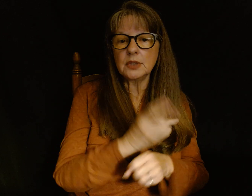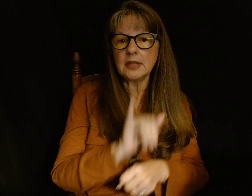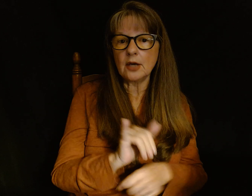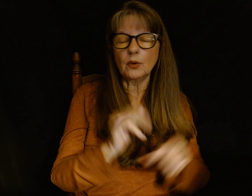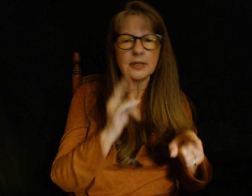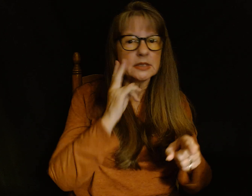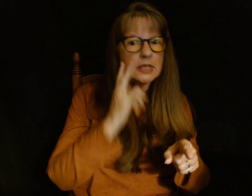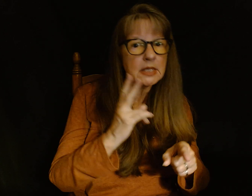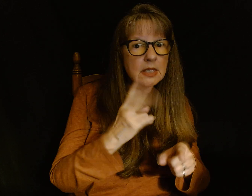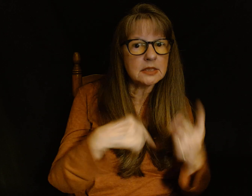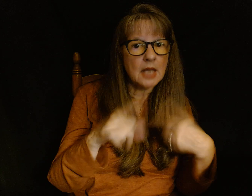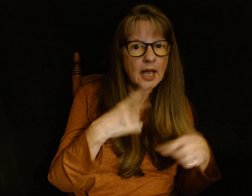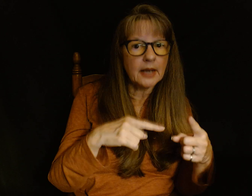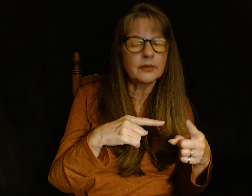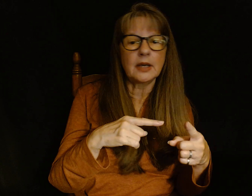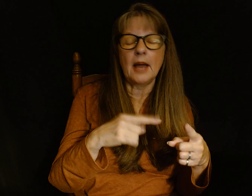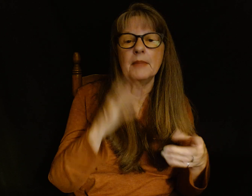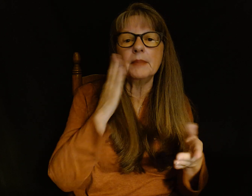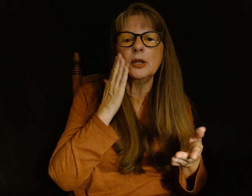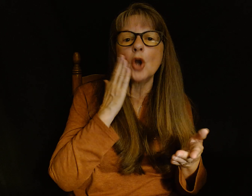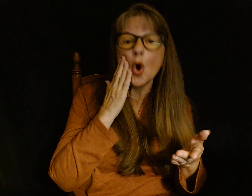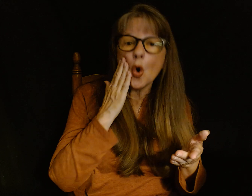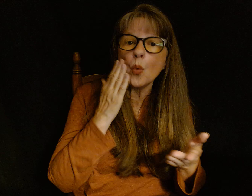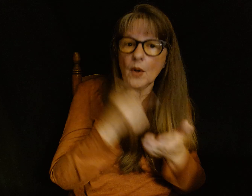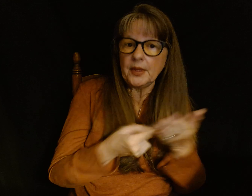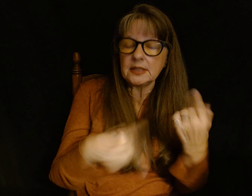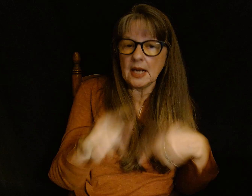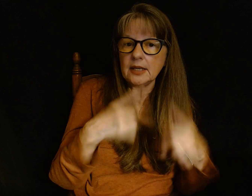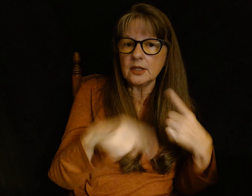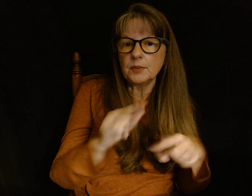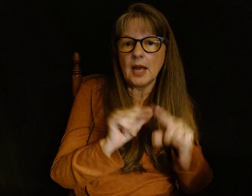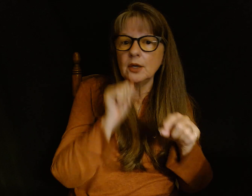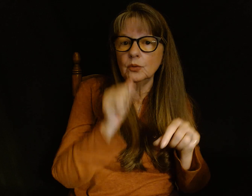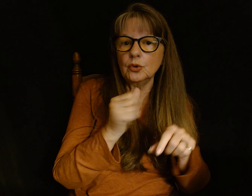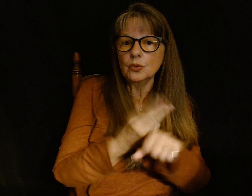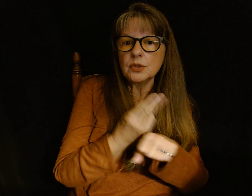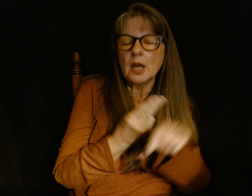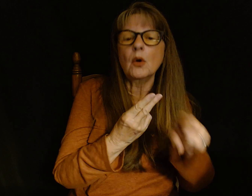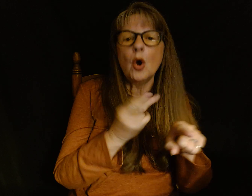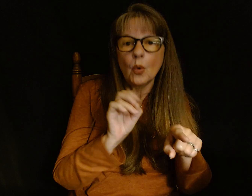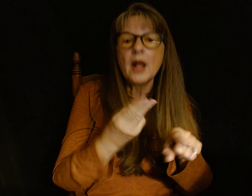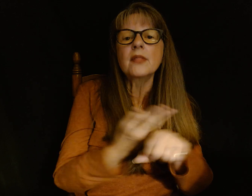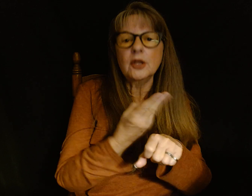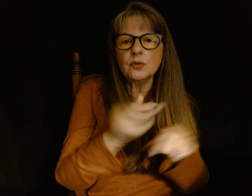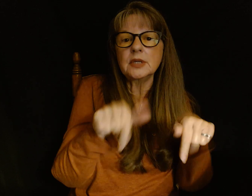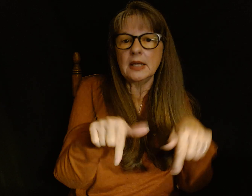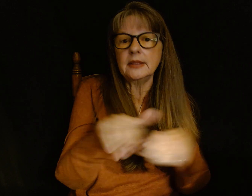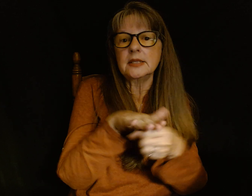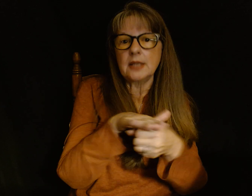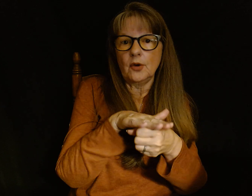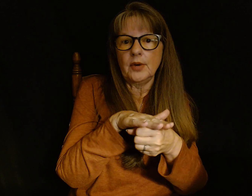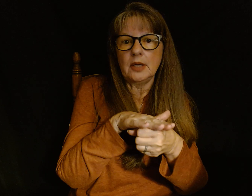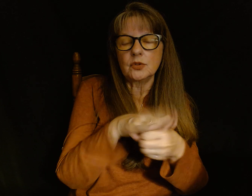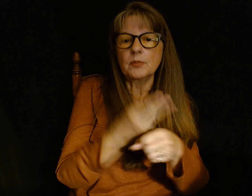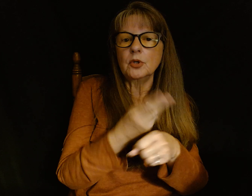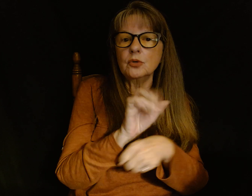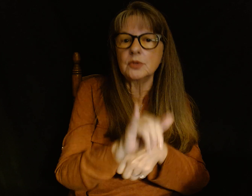that, or I see a sign that I maybe know what that sign is, but I don't use it. I go, oh, they use it in this area, so I'm going to use that